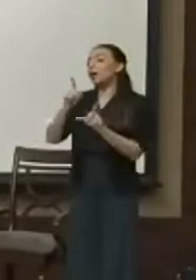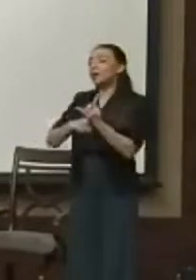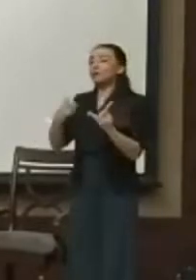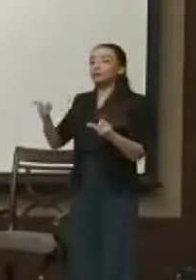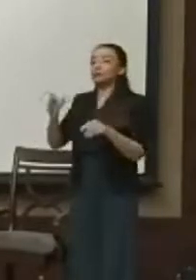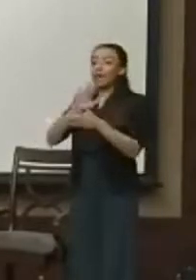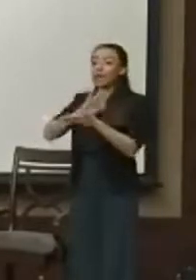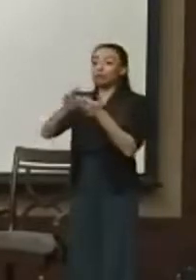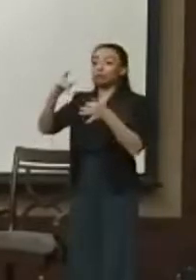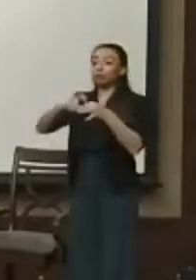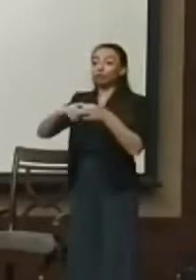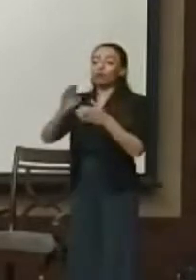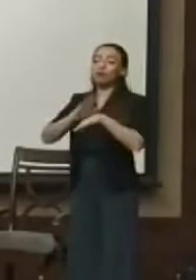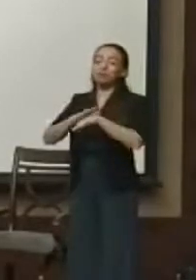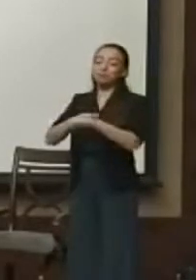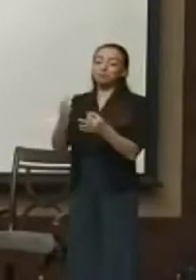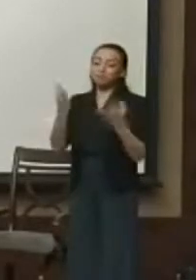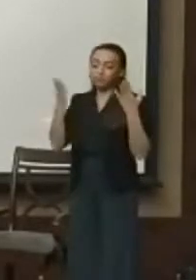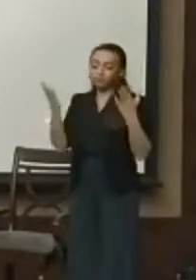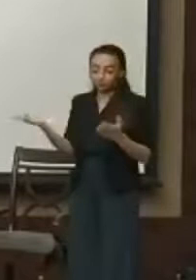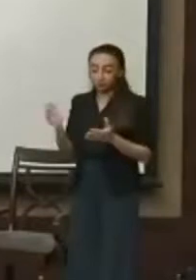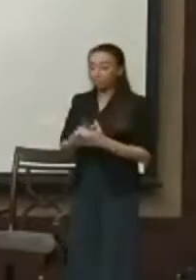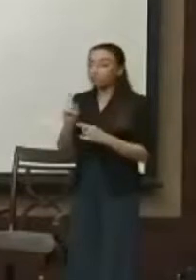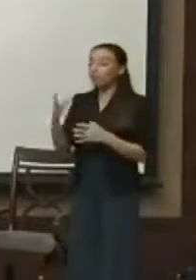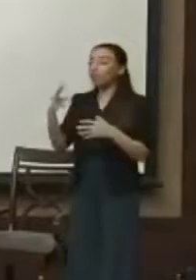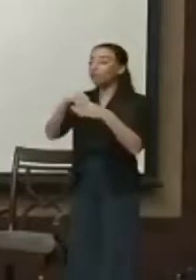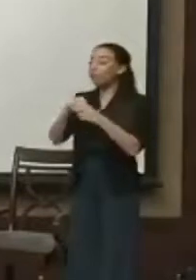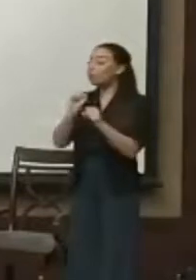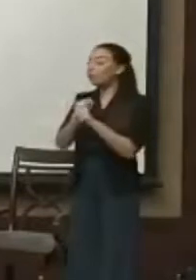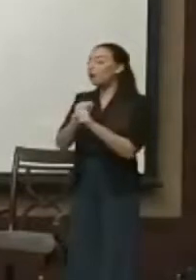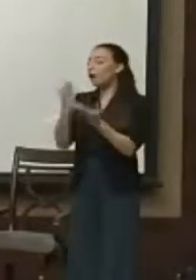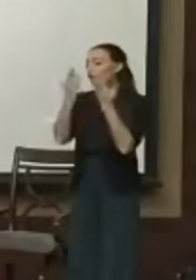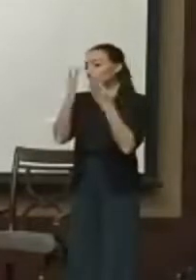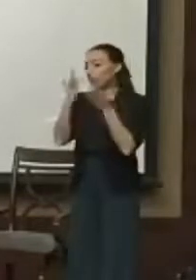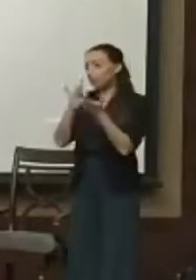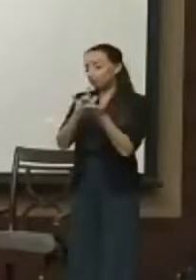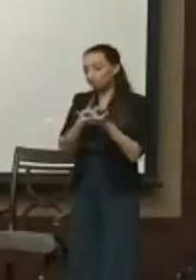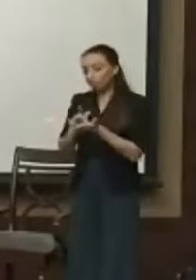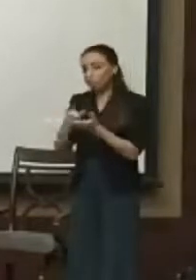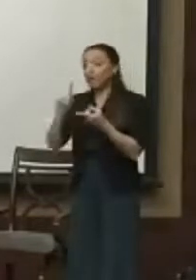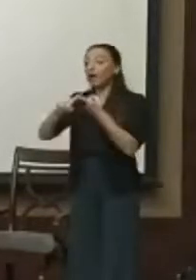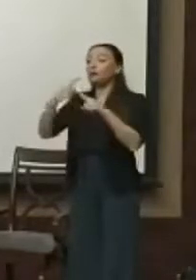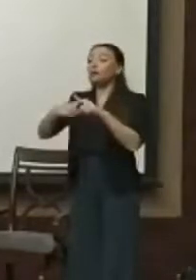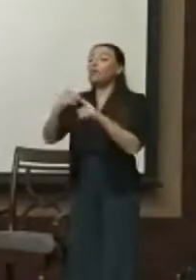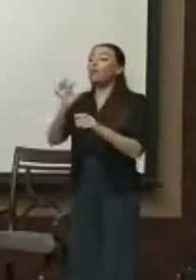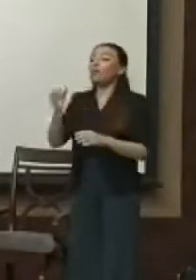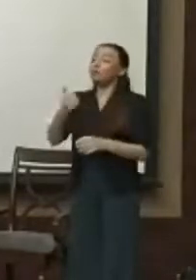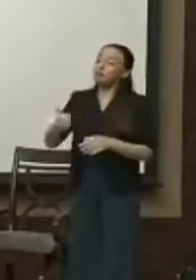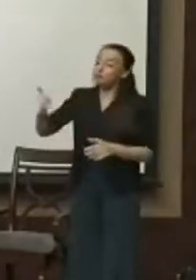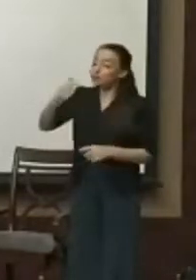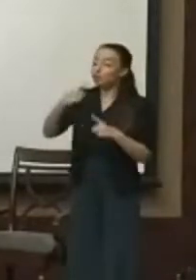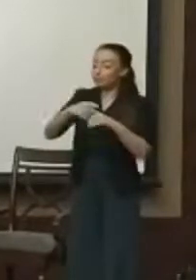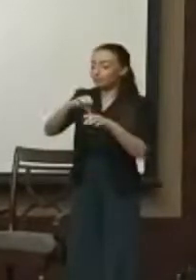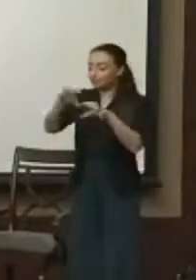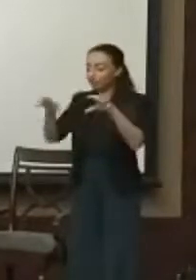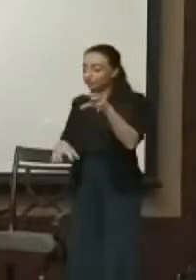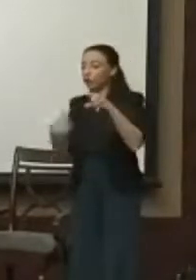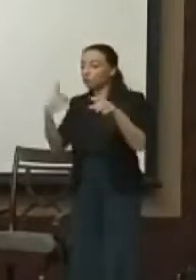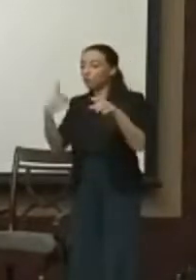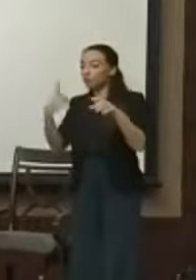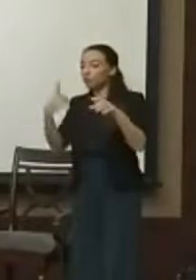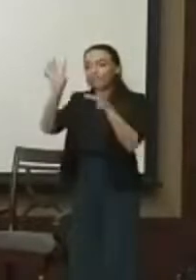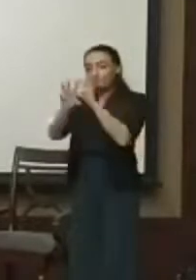headquarters experience, including working with the education sector's executive office and its division of peace